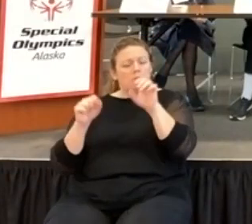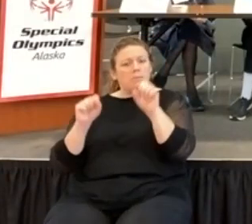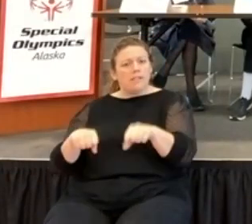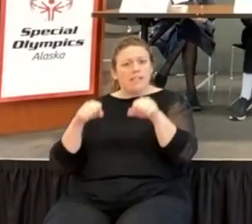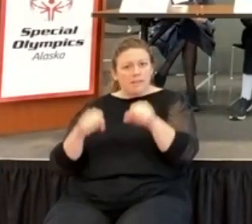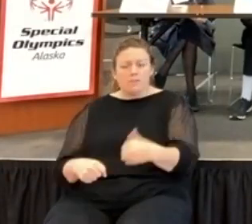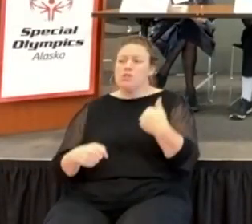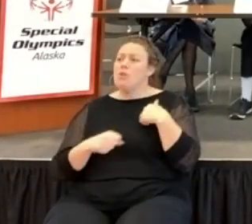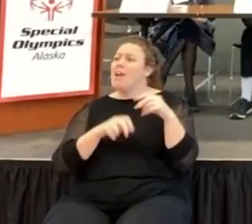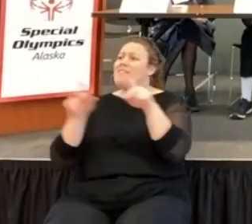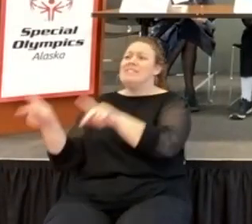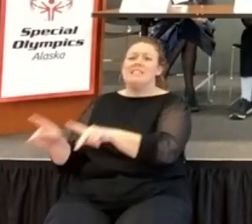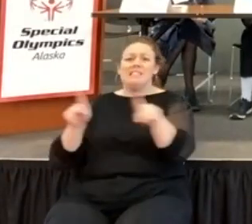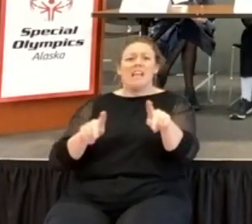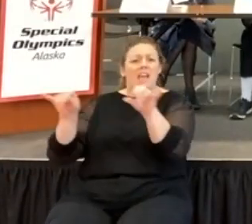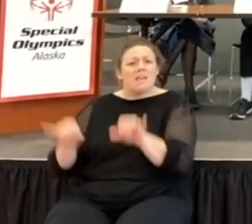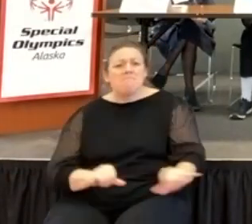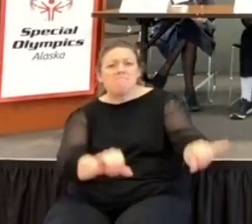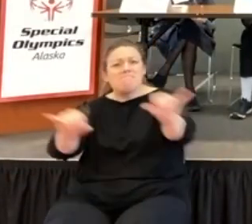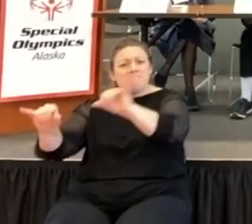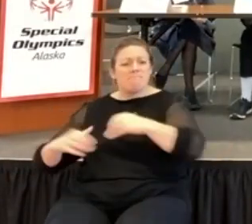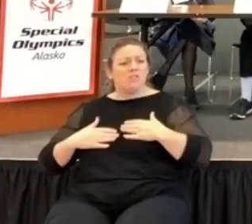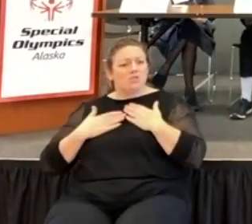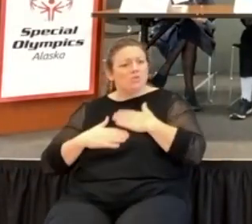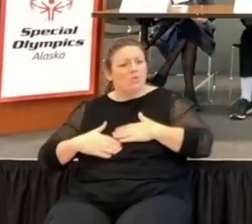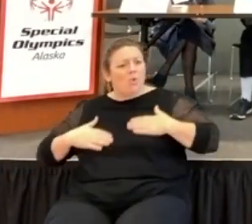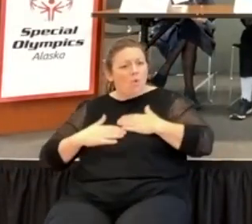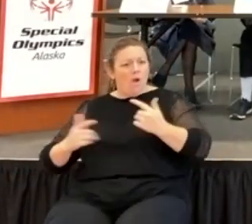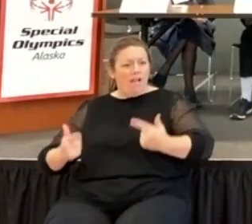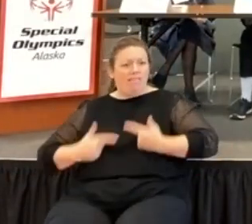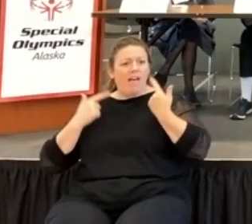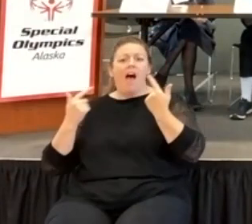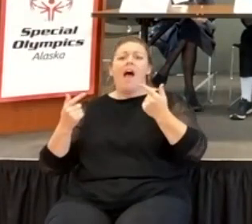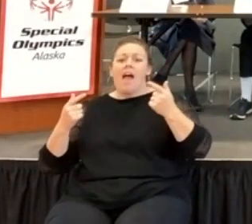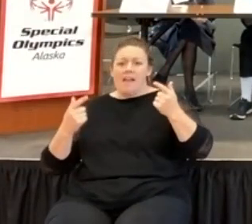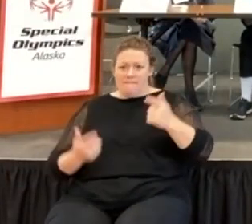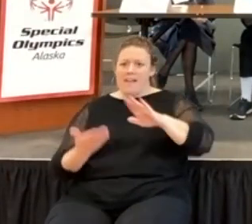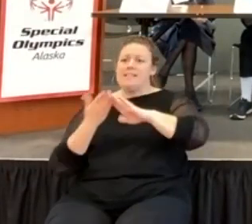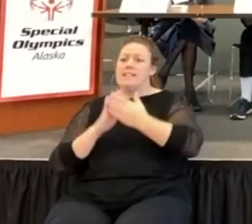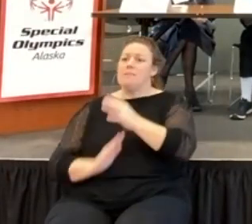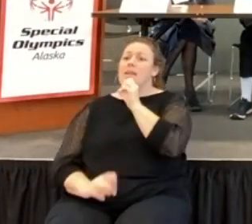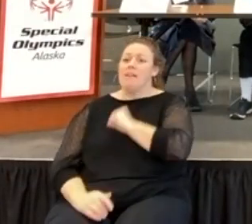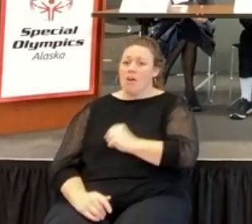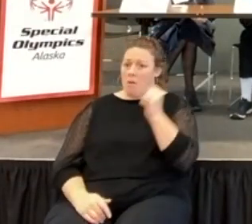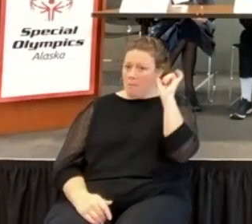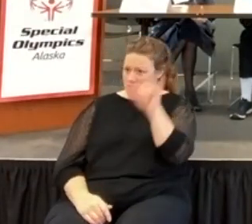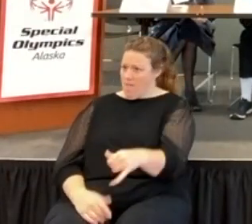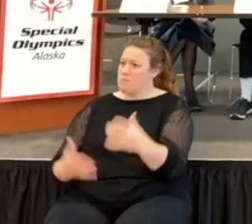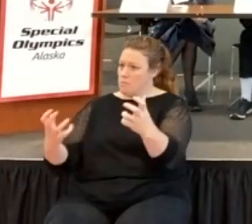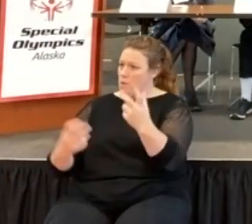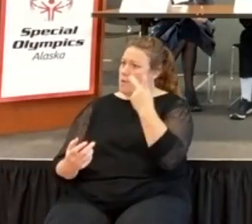same services and enjoy life as they get older. That's what I like to see offered in my